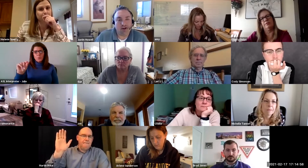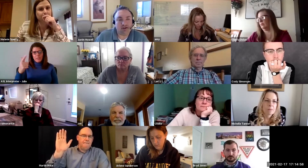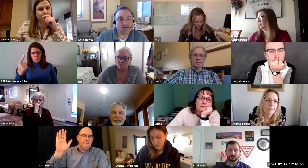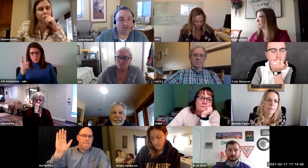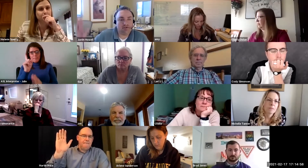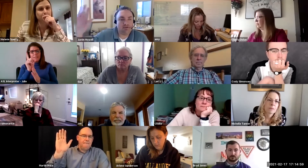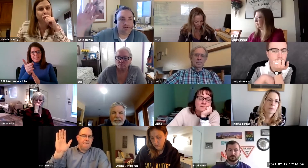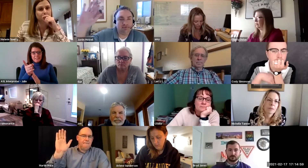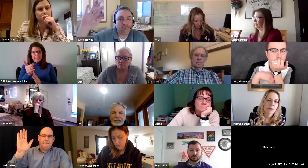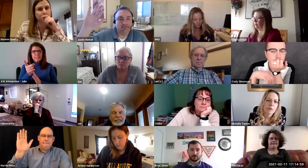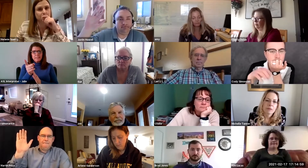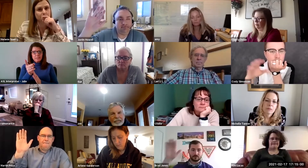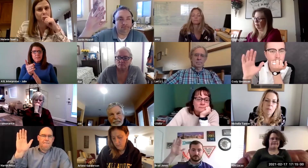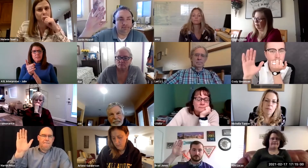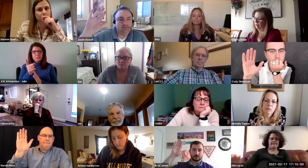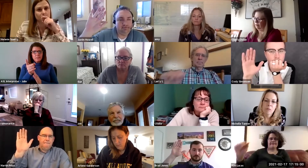2021 minutes?